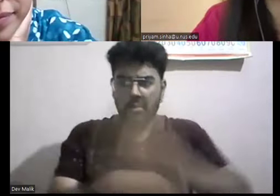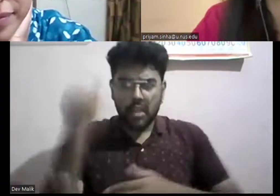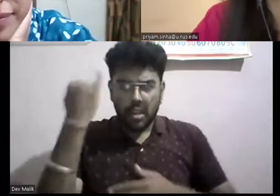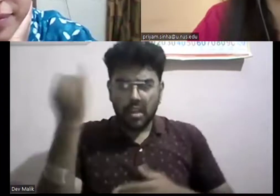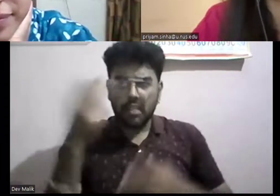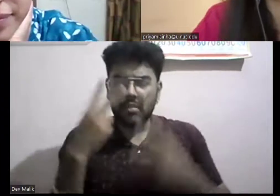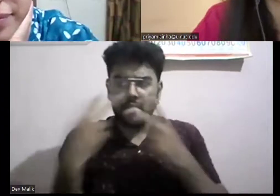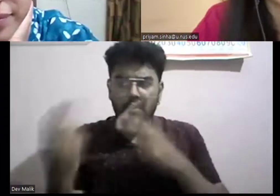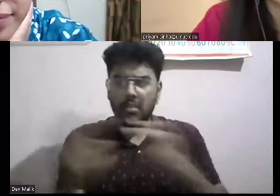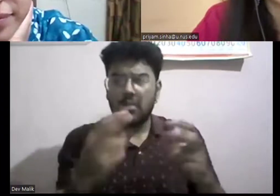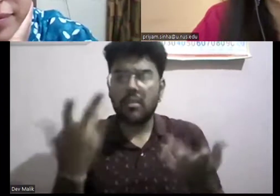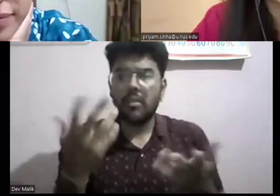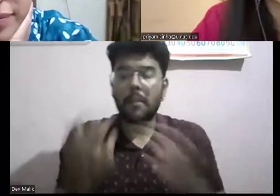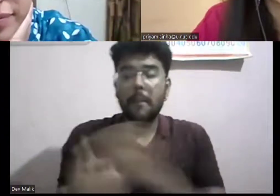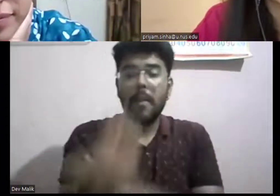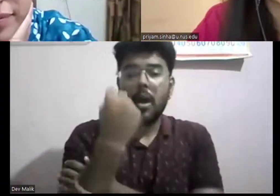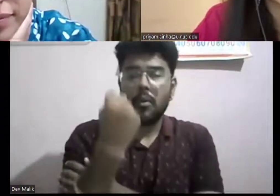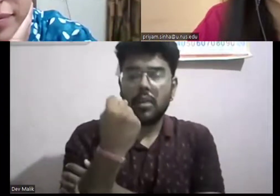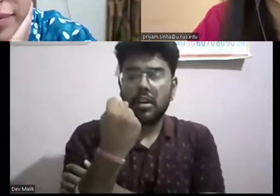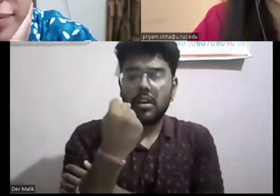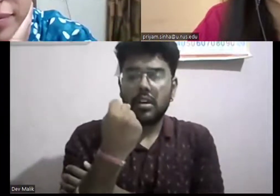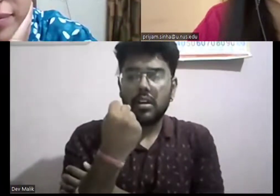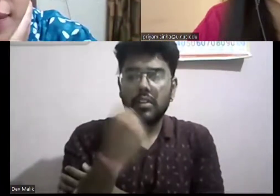the position of power?